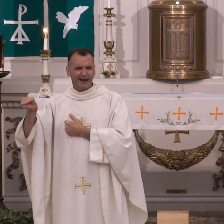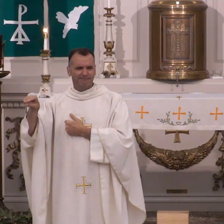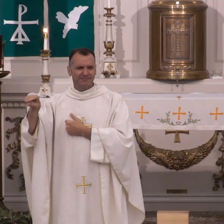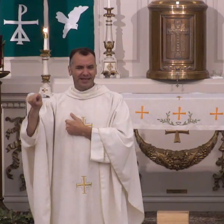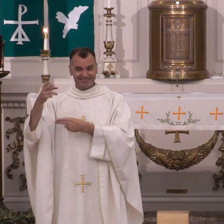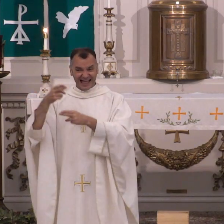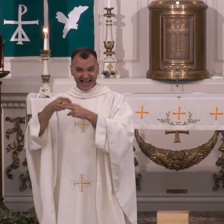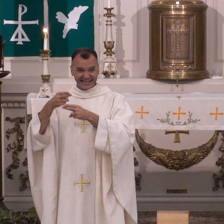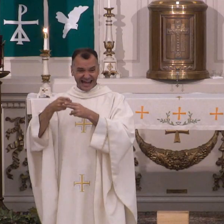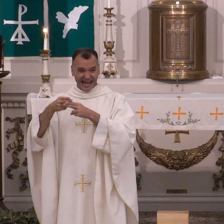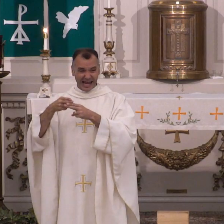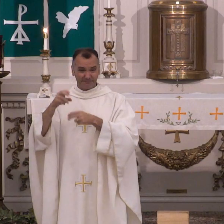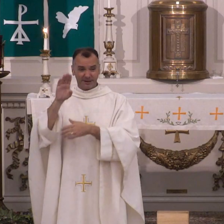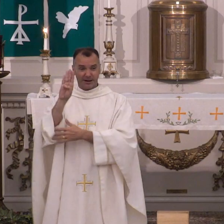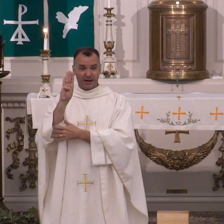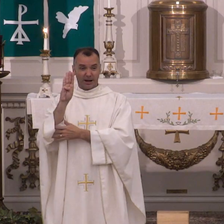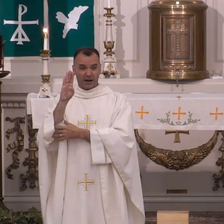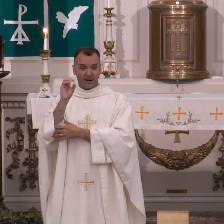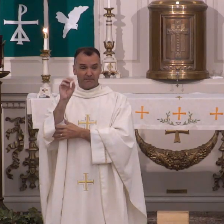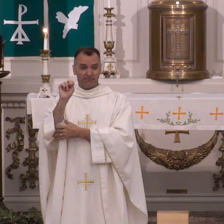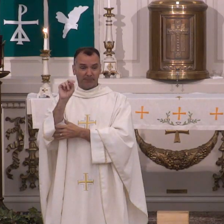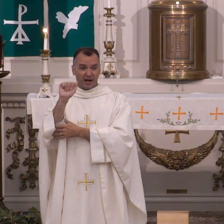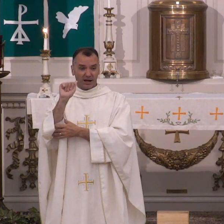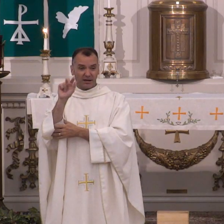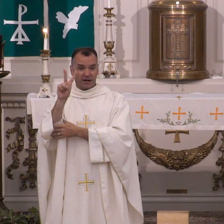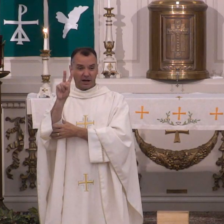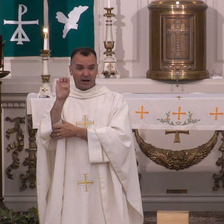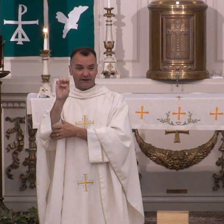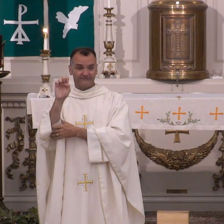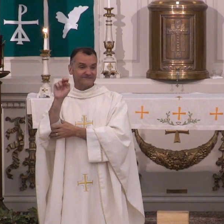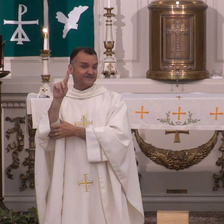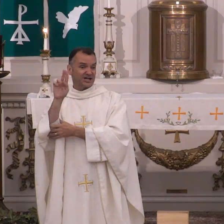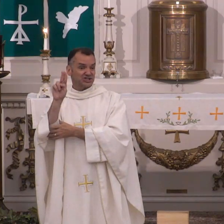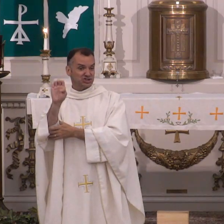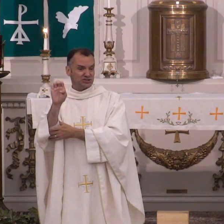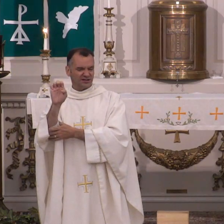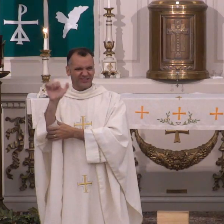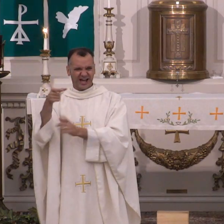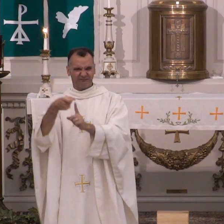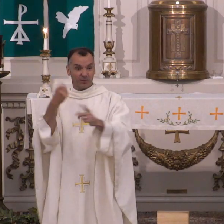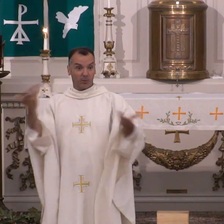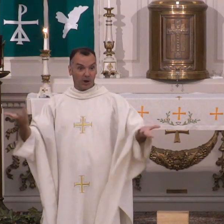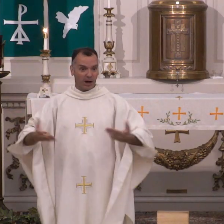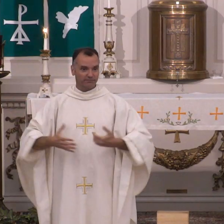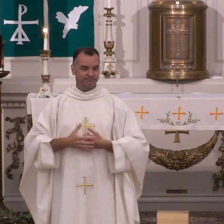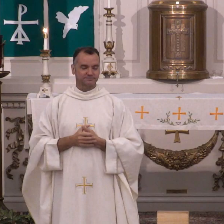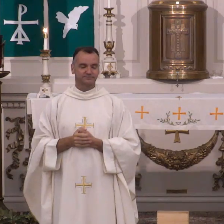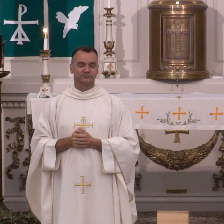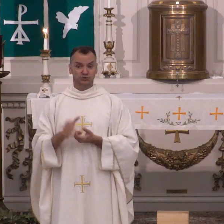There's a good story about him and how he got his name.